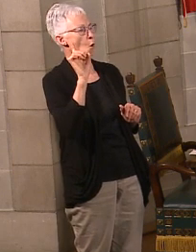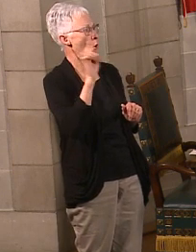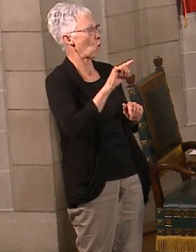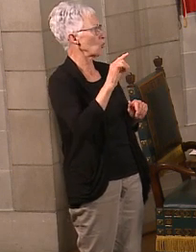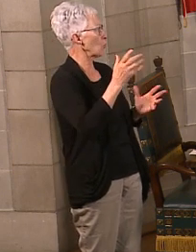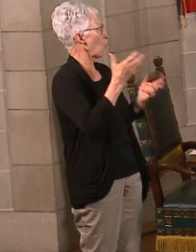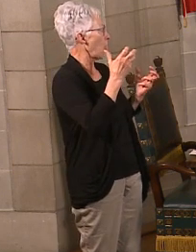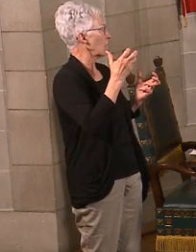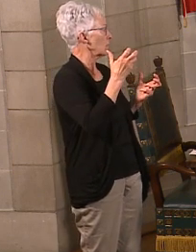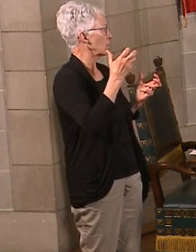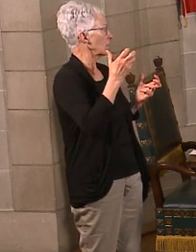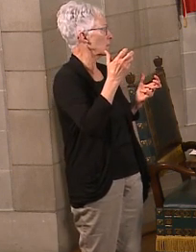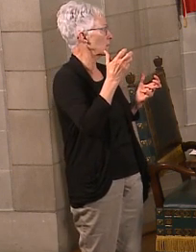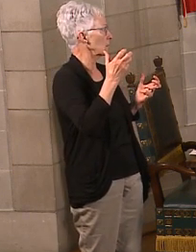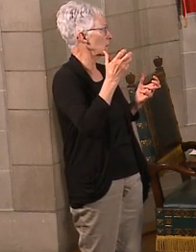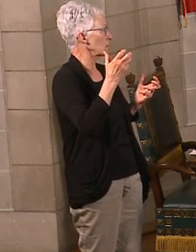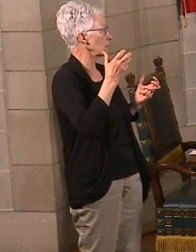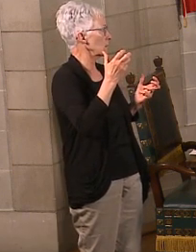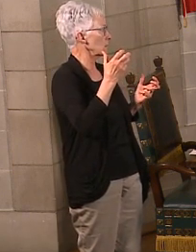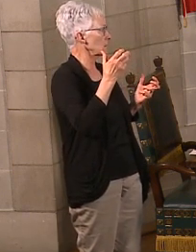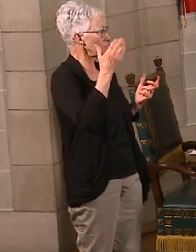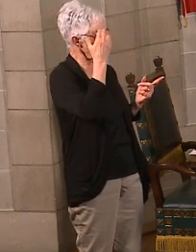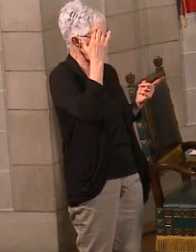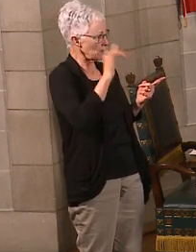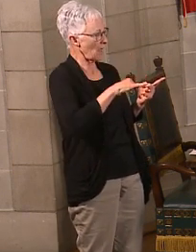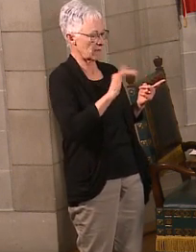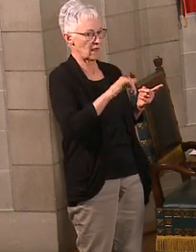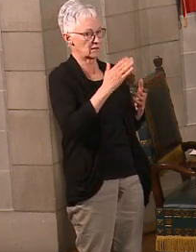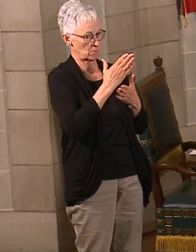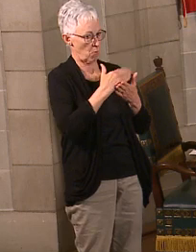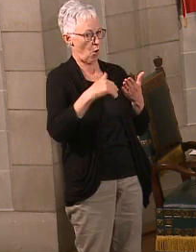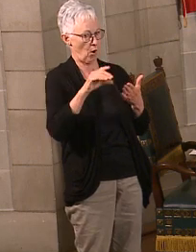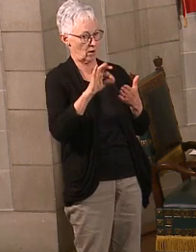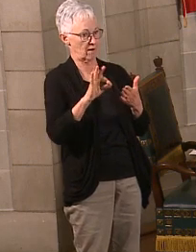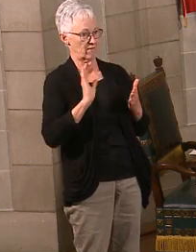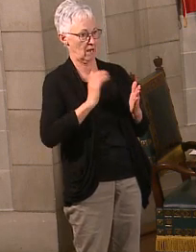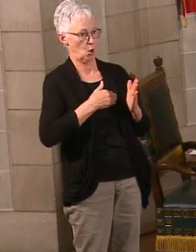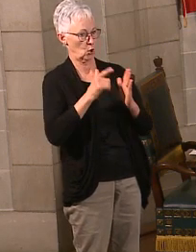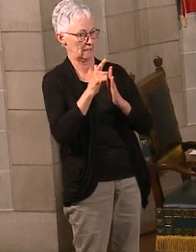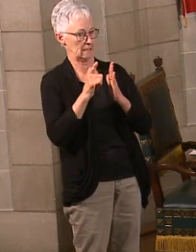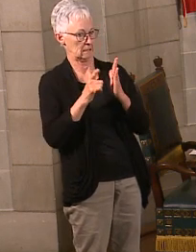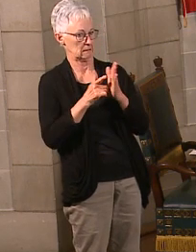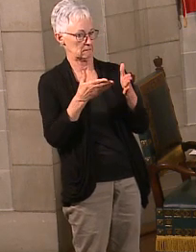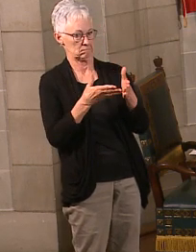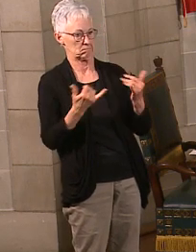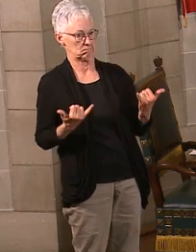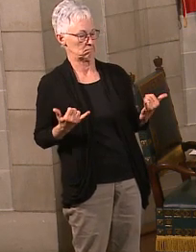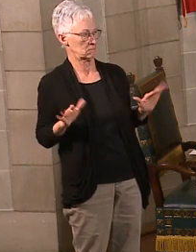me to, I'm sorry. Litigation. And it is, and that's the thing. So the question is about